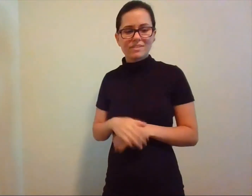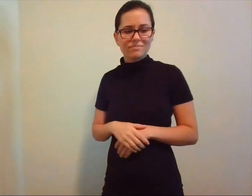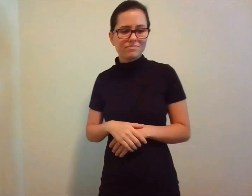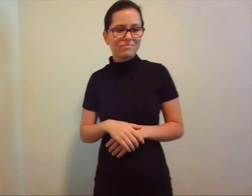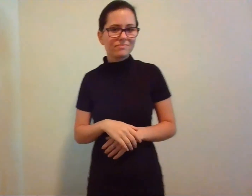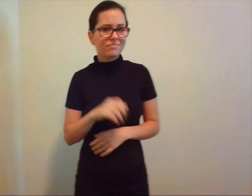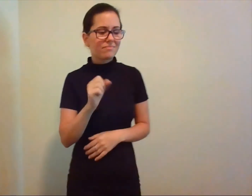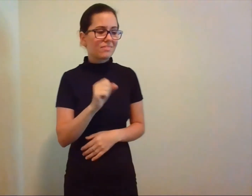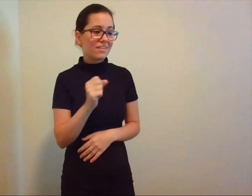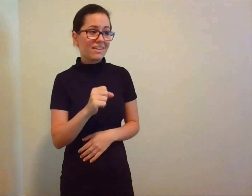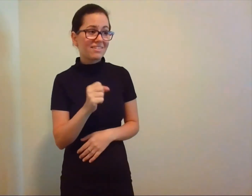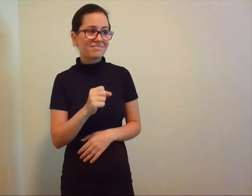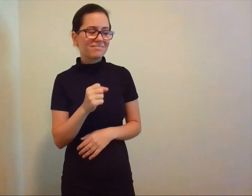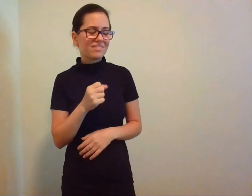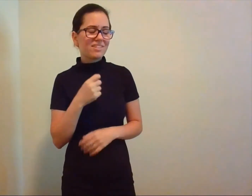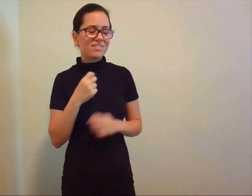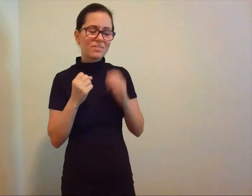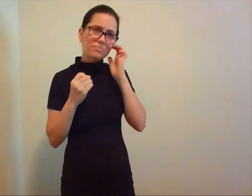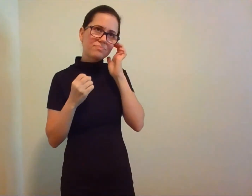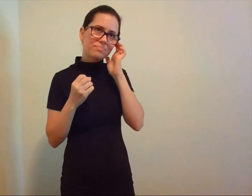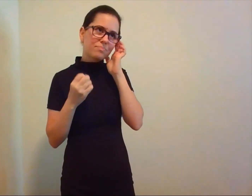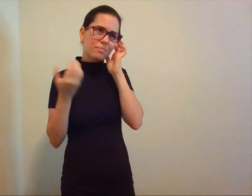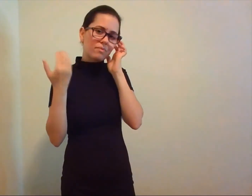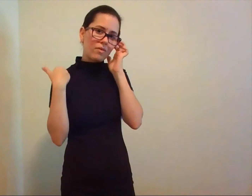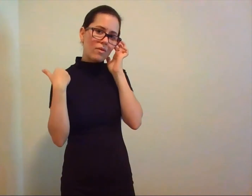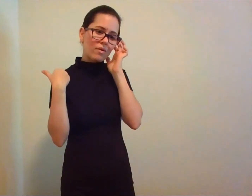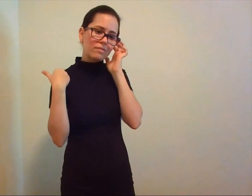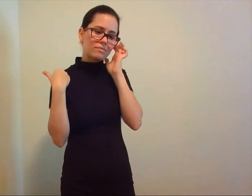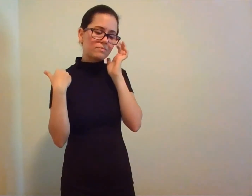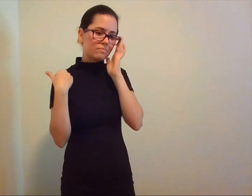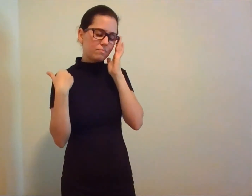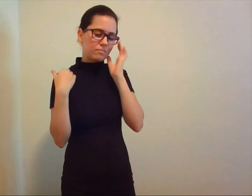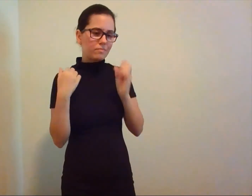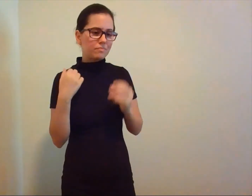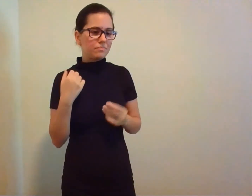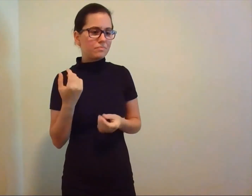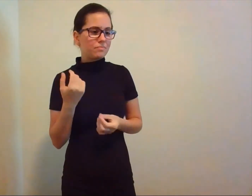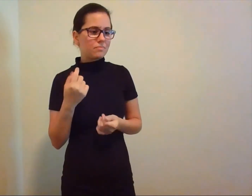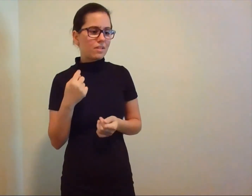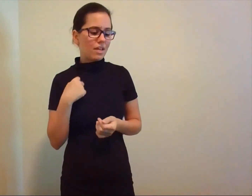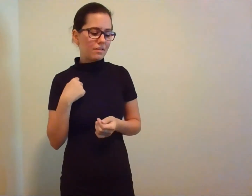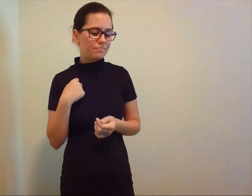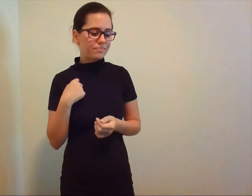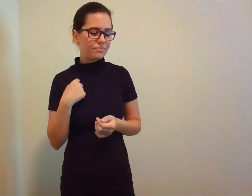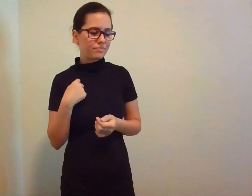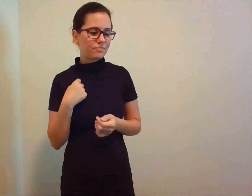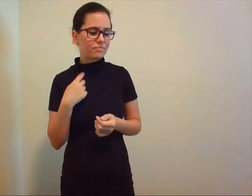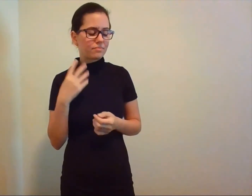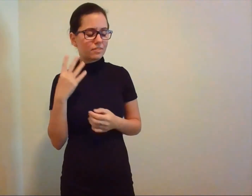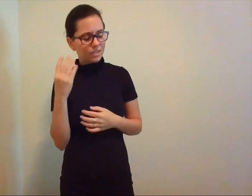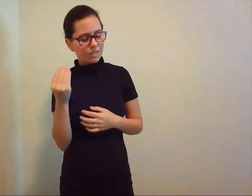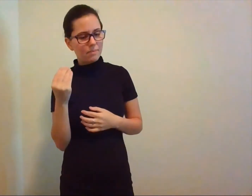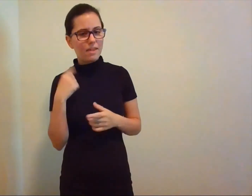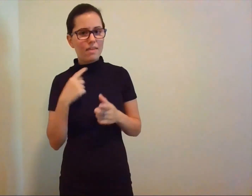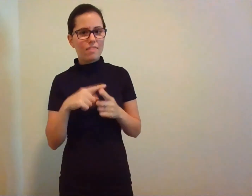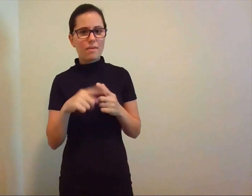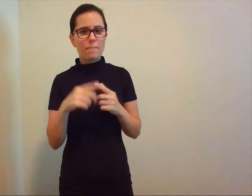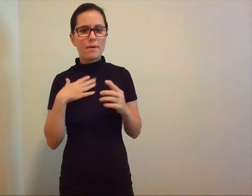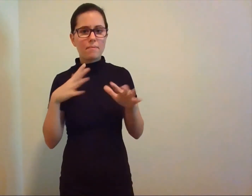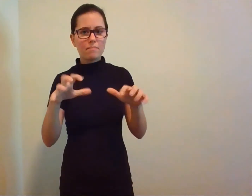stop and the masseuse could just, take a breather. Right. It's like to keep working it. Yeah, go on their phone. Yeah. One hand on the phone. But that's